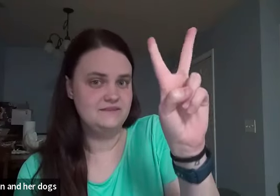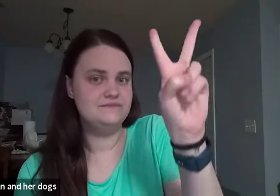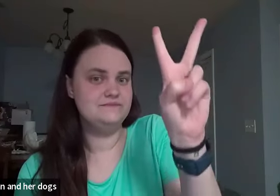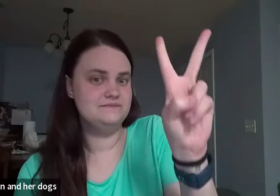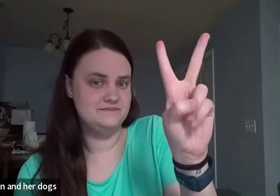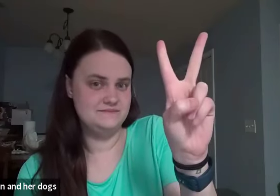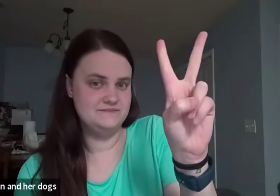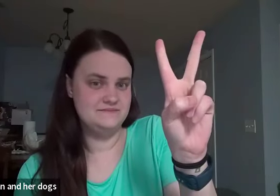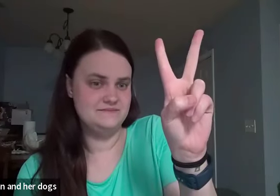V,